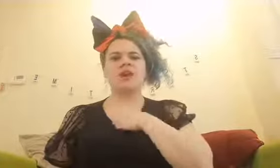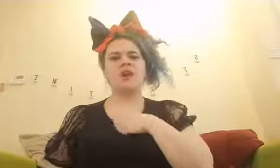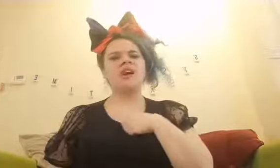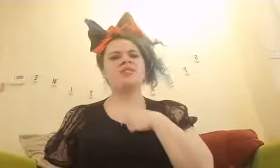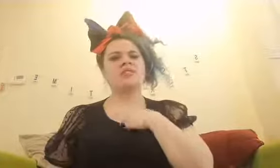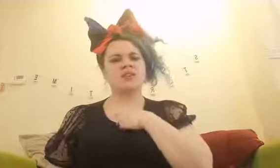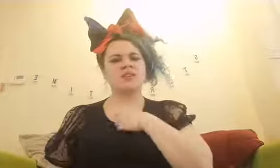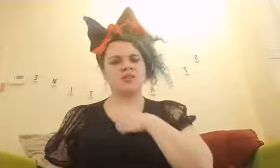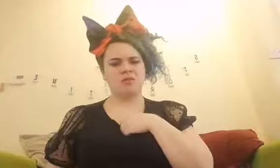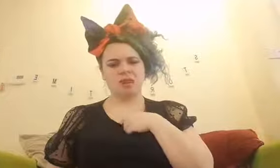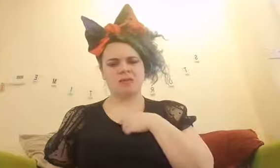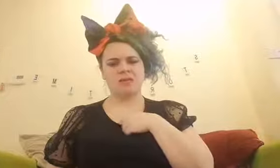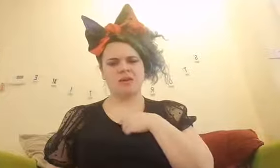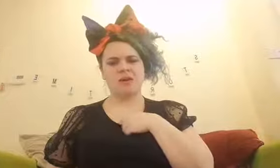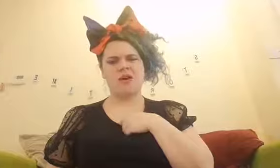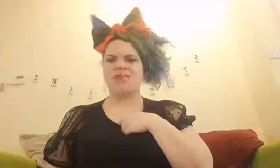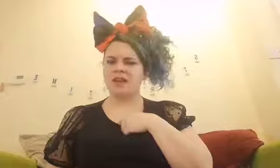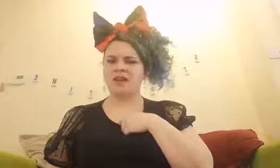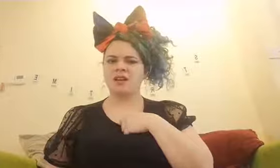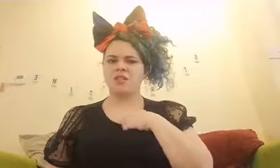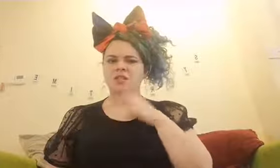I think you're right, Dahlia. I think we